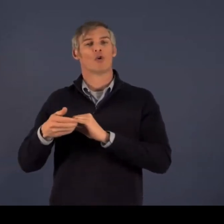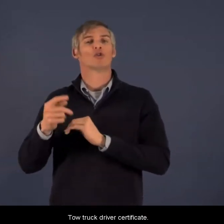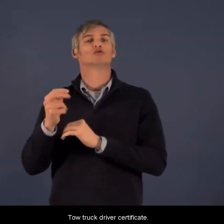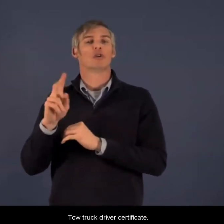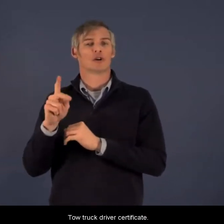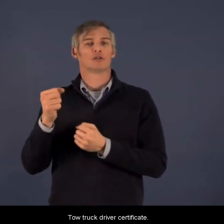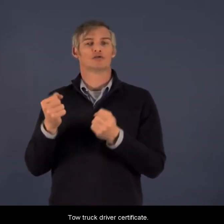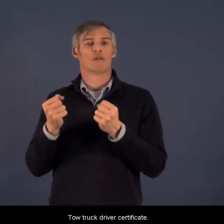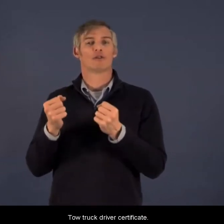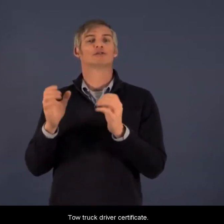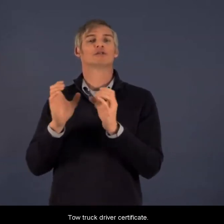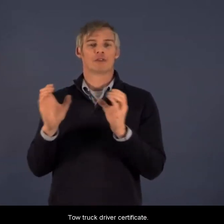tow truck driver certificate,